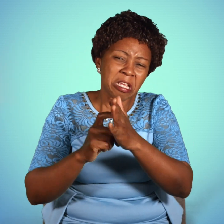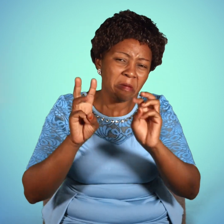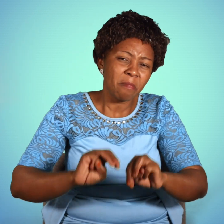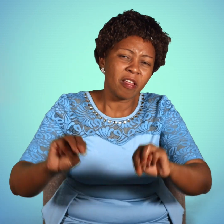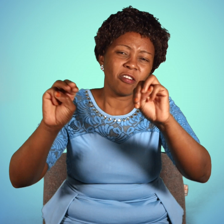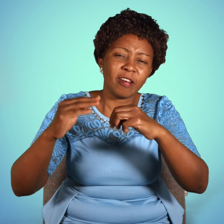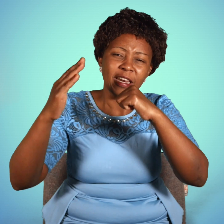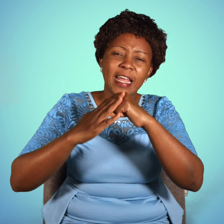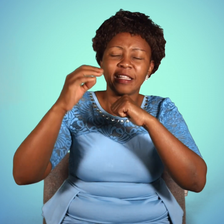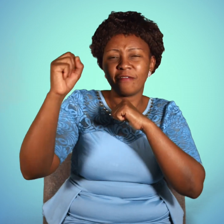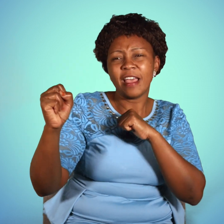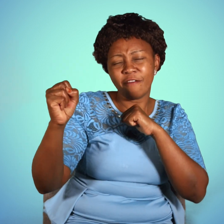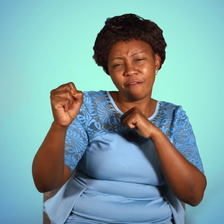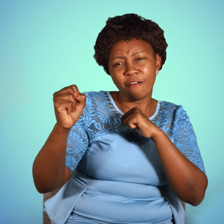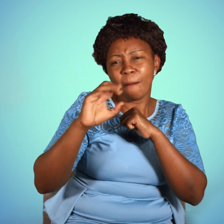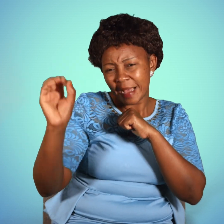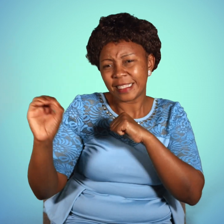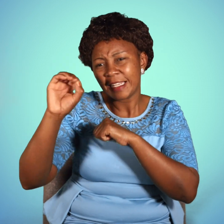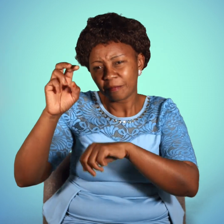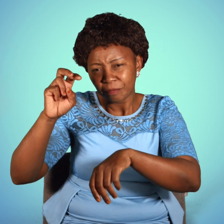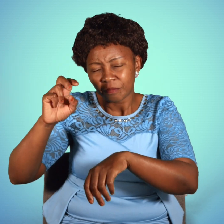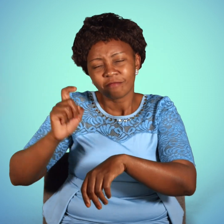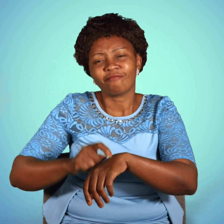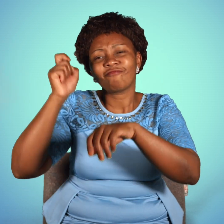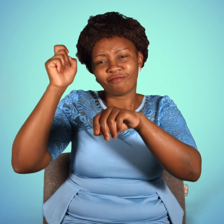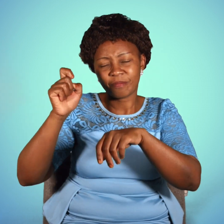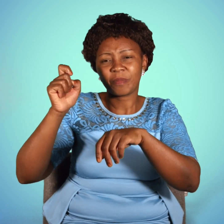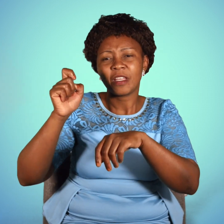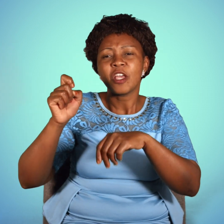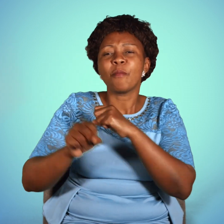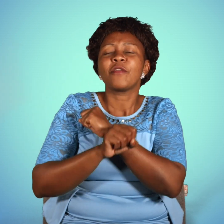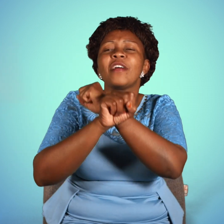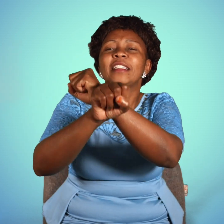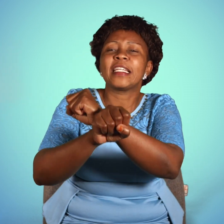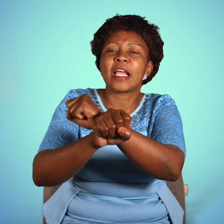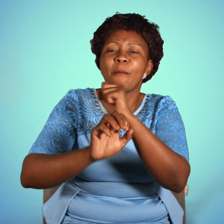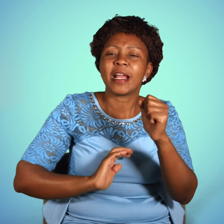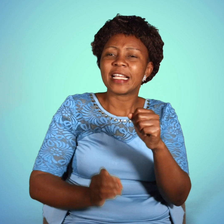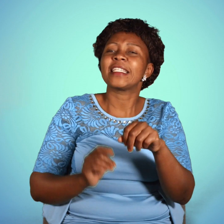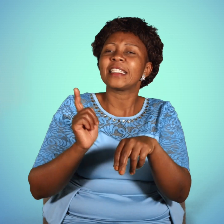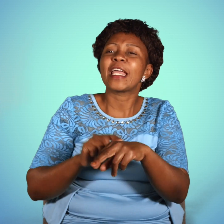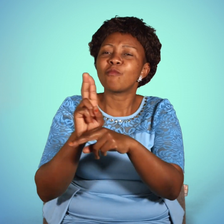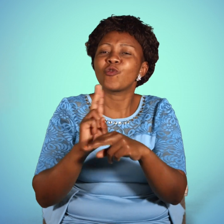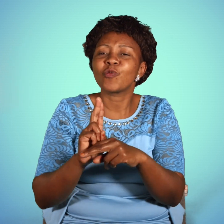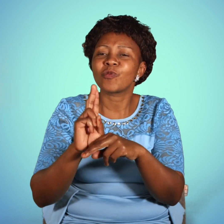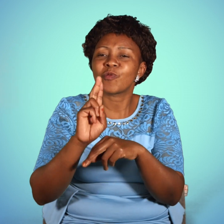This method is 95% effective in preventing pregnancy when used